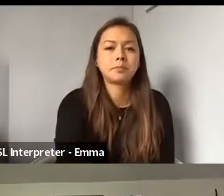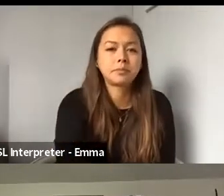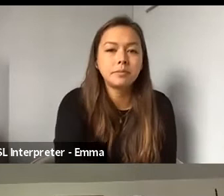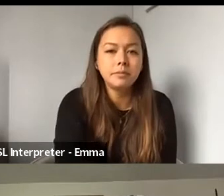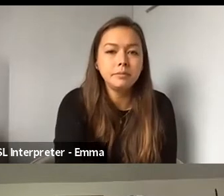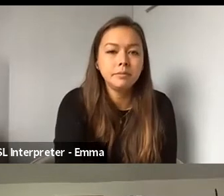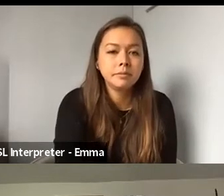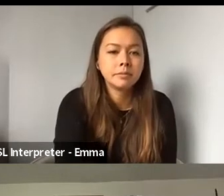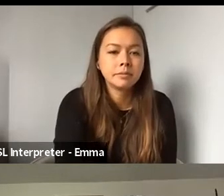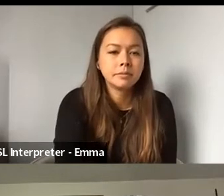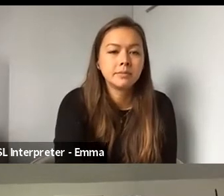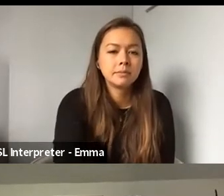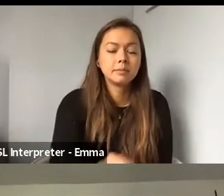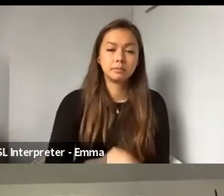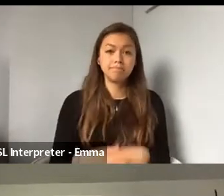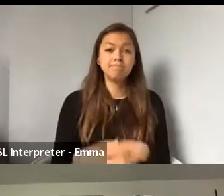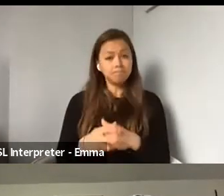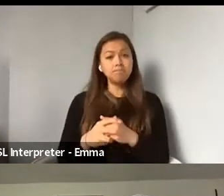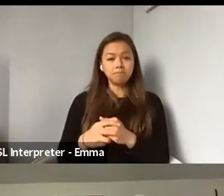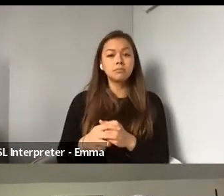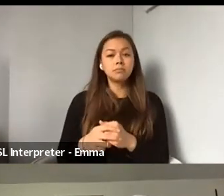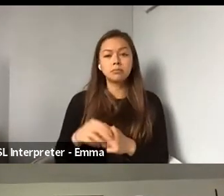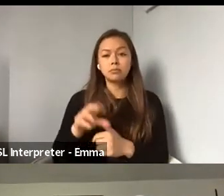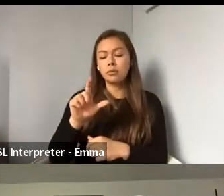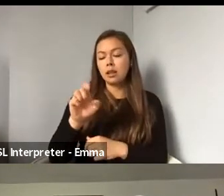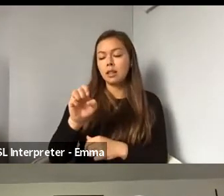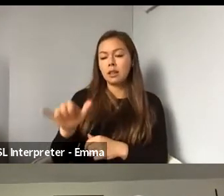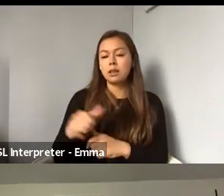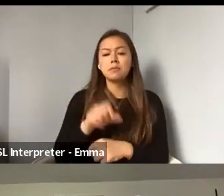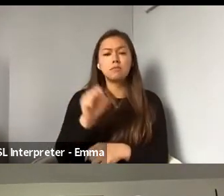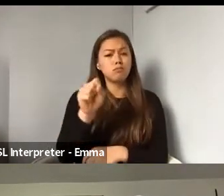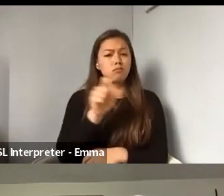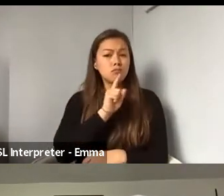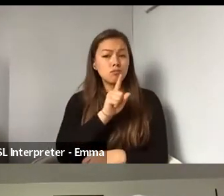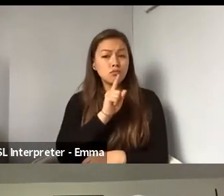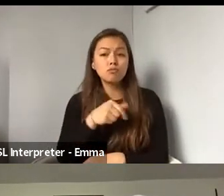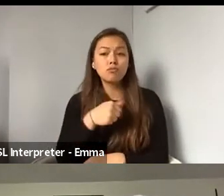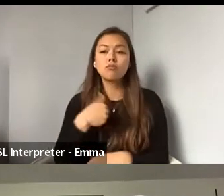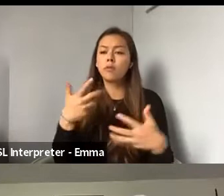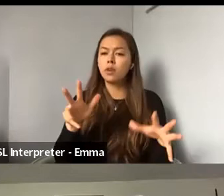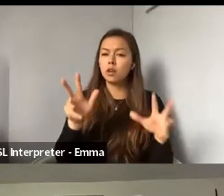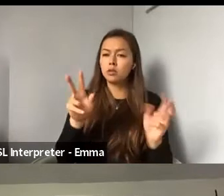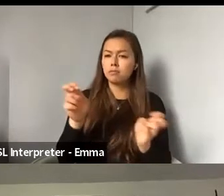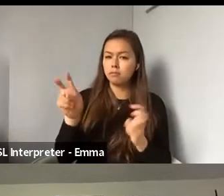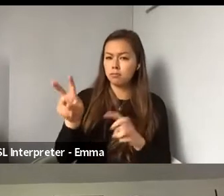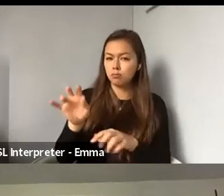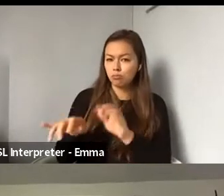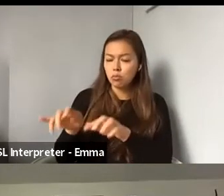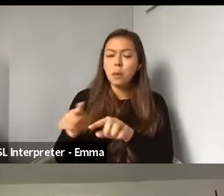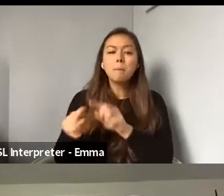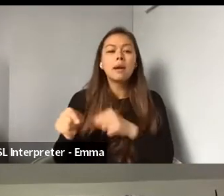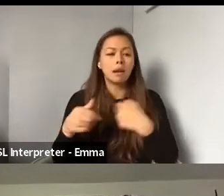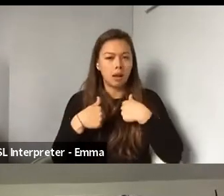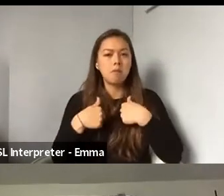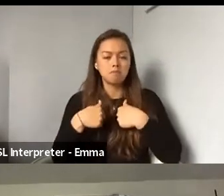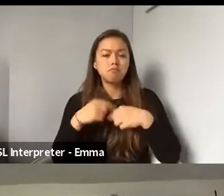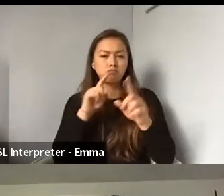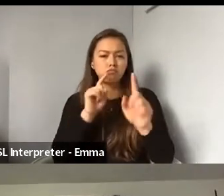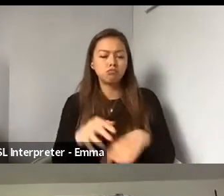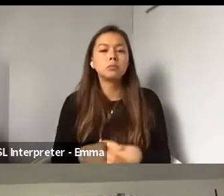Definitely. So I think that that's a great question. I've dropped some in the Q&A chat as well, but in our development of the survey, we learned from